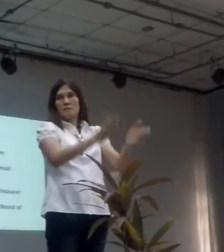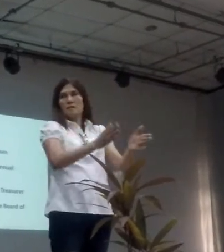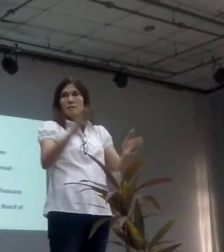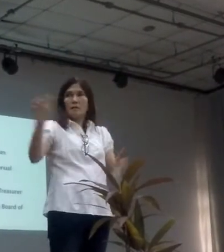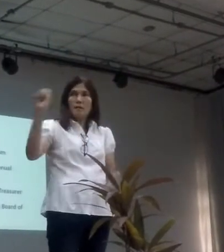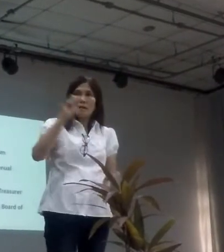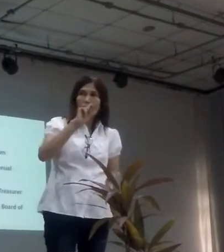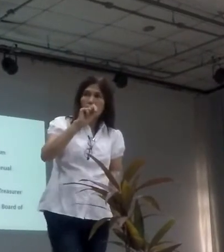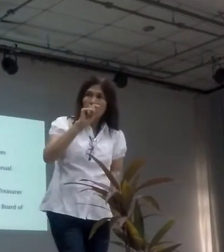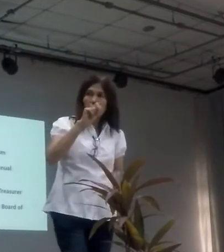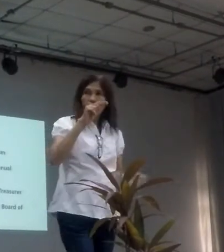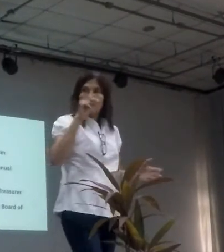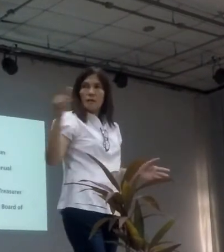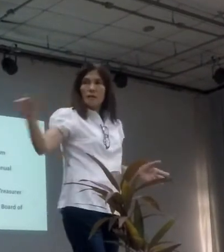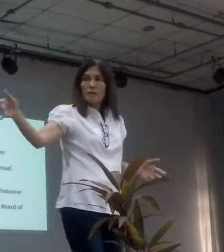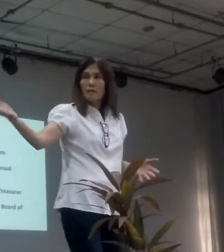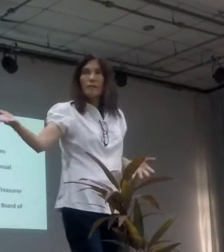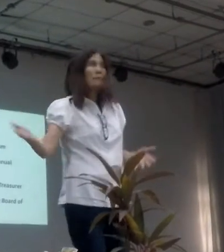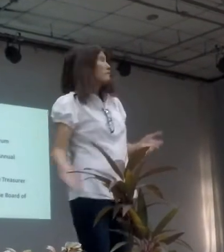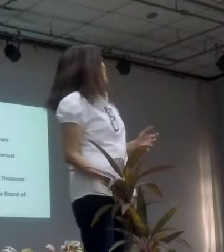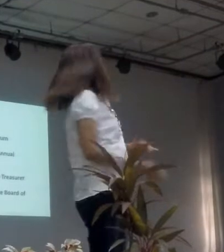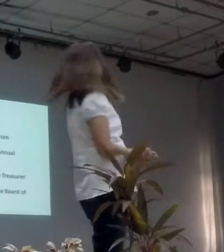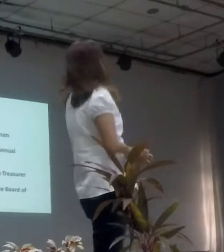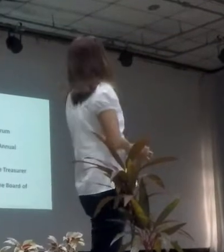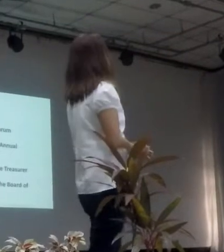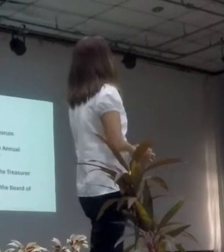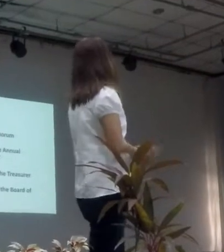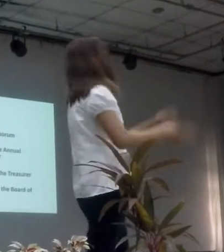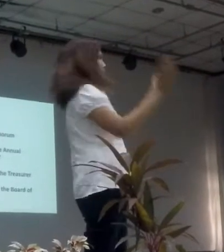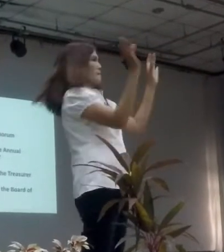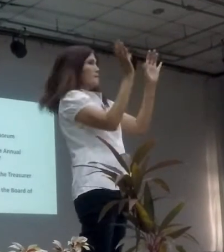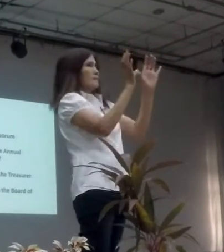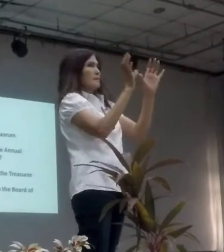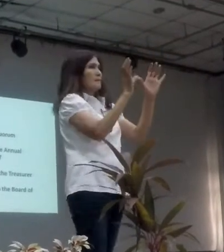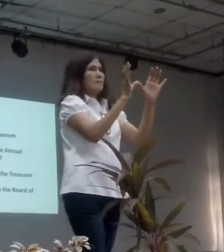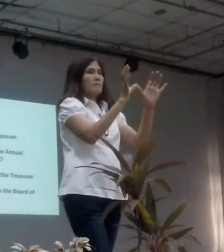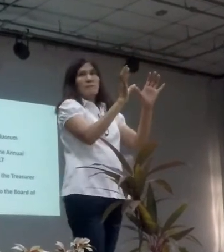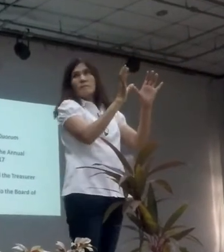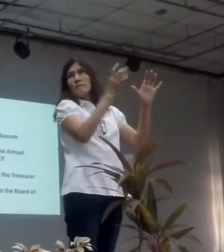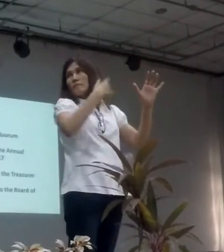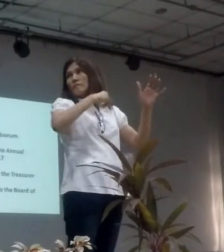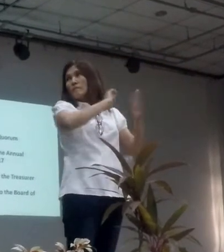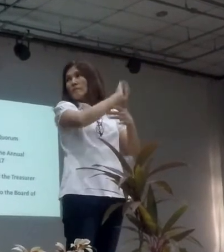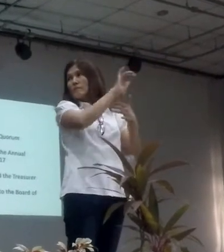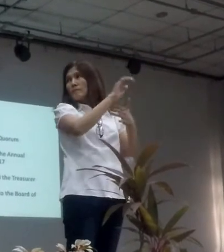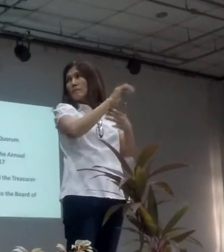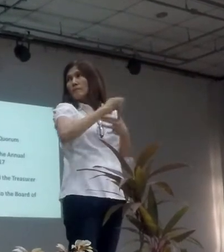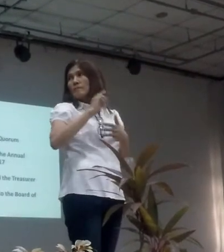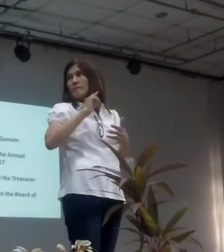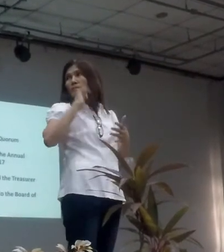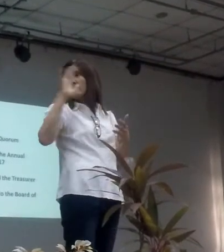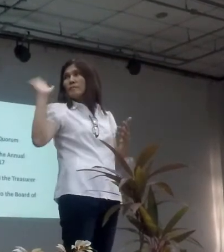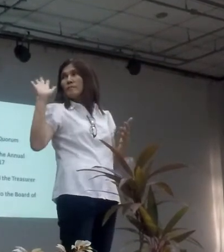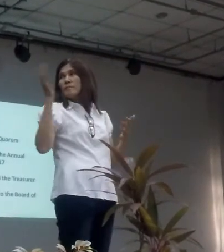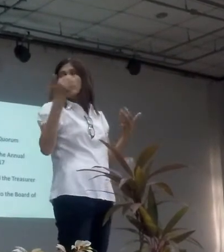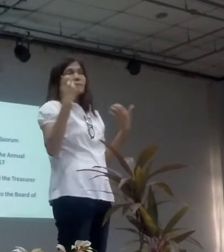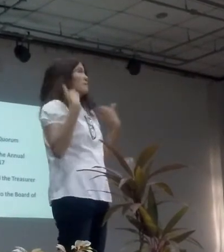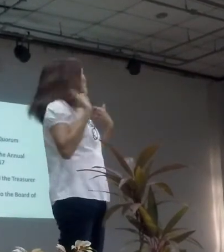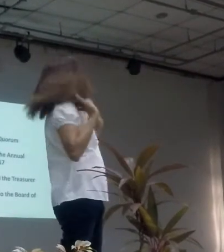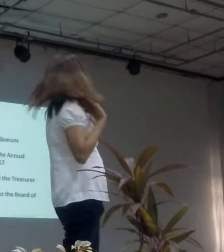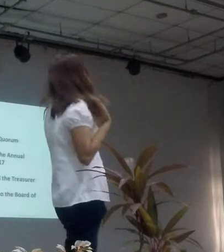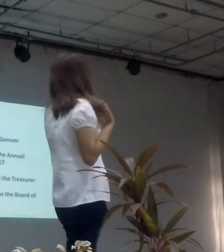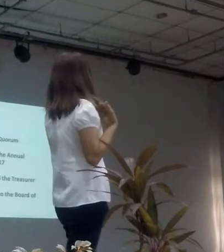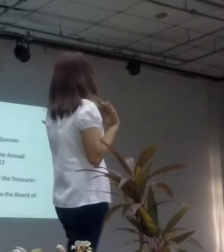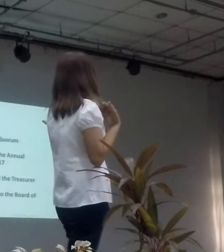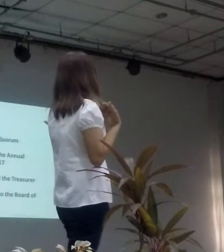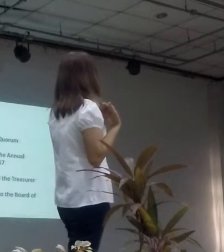Anthony Olivar, to certify notice of quorum. Then we will have the reading of the